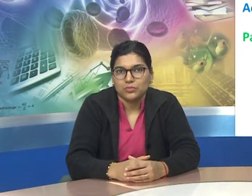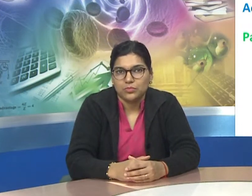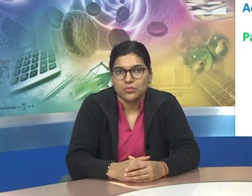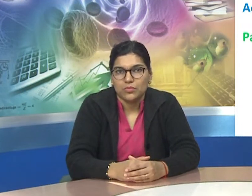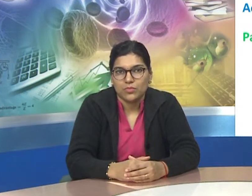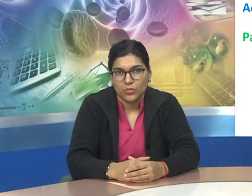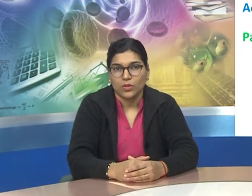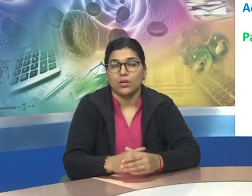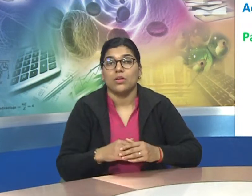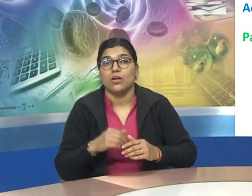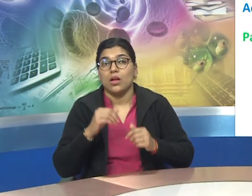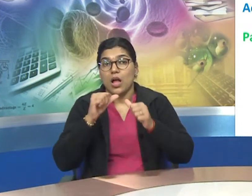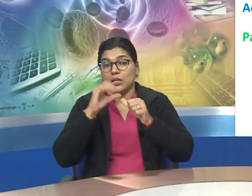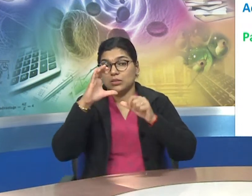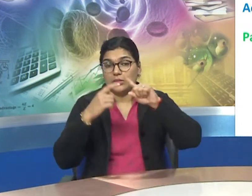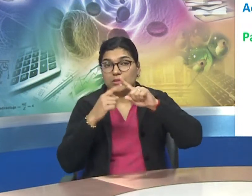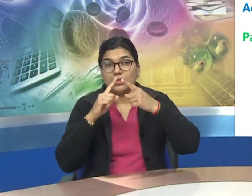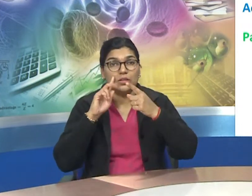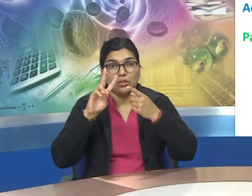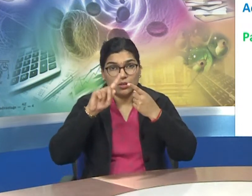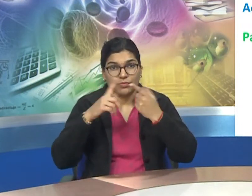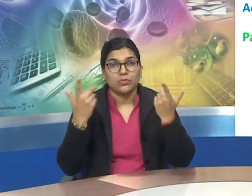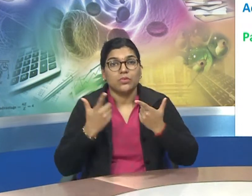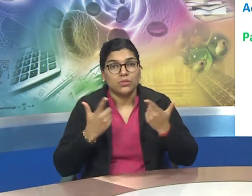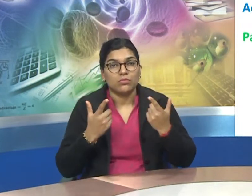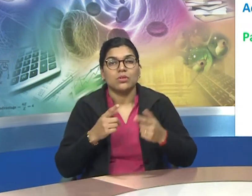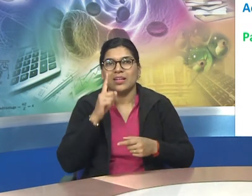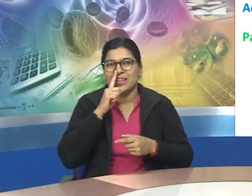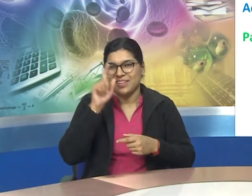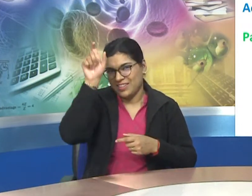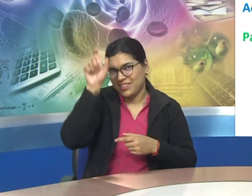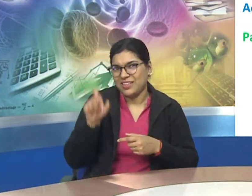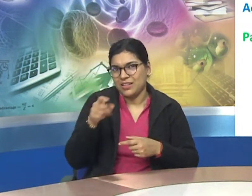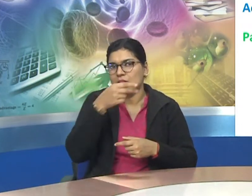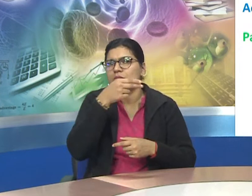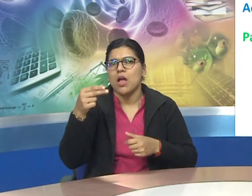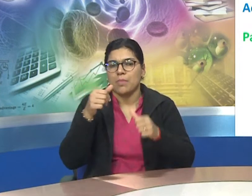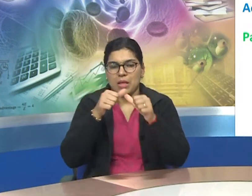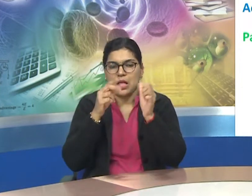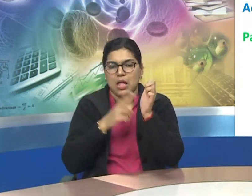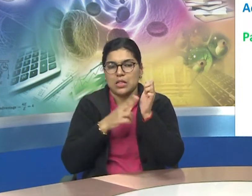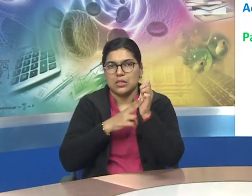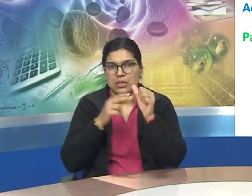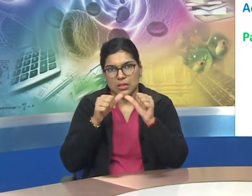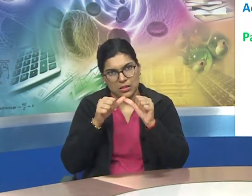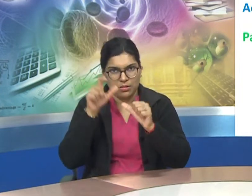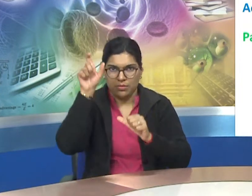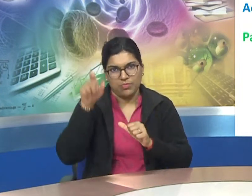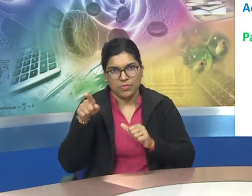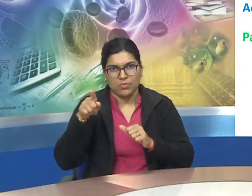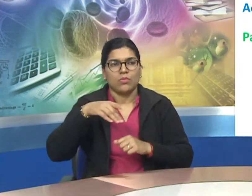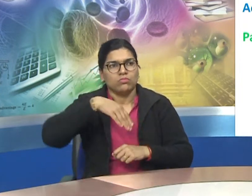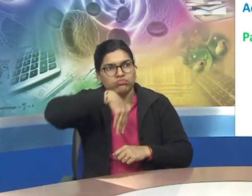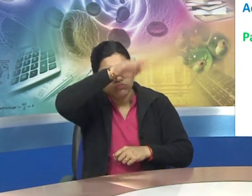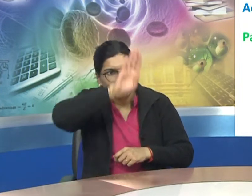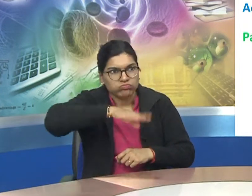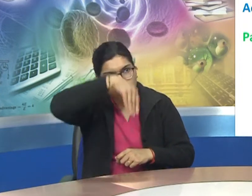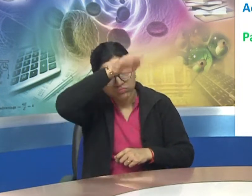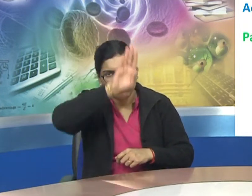Now in this example, The active statement is Anna painted